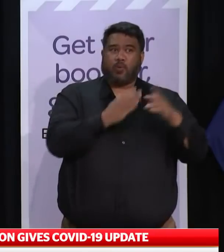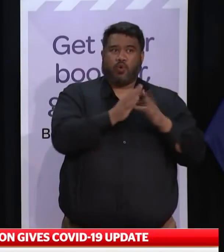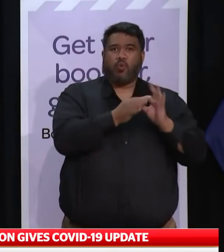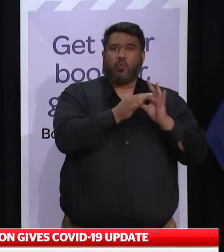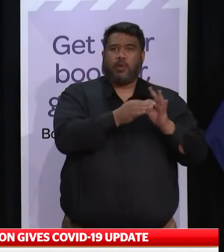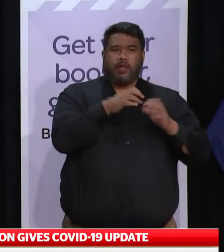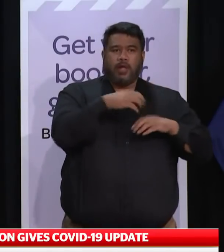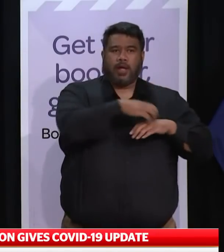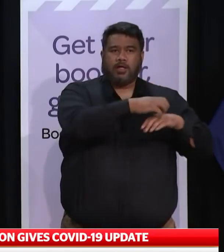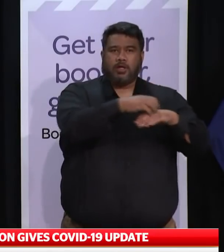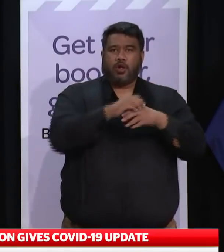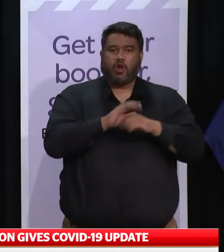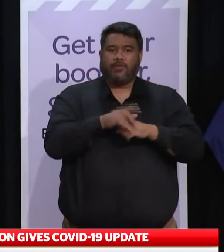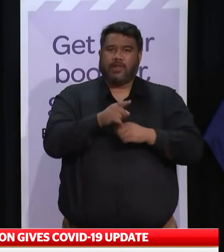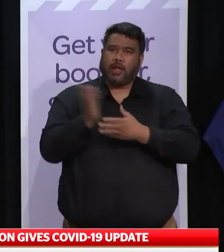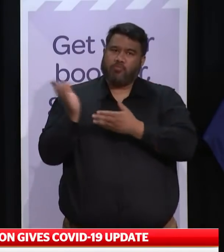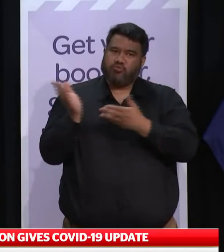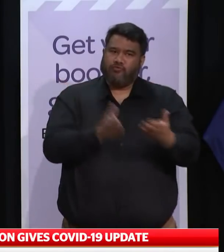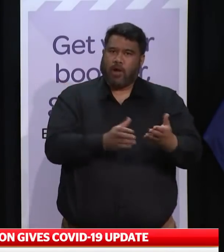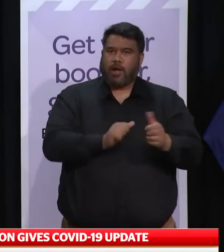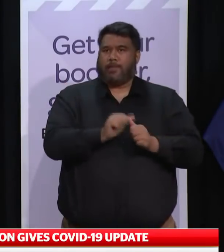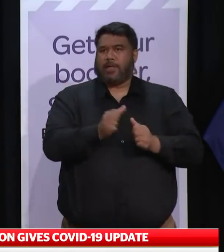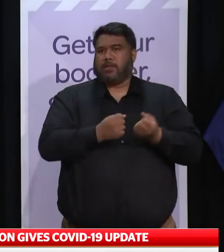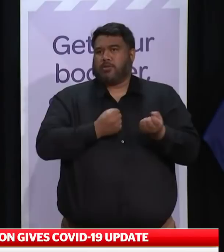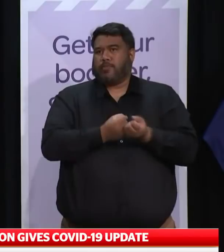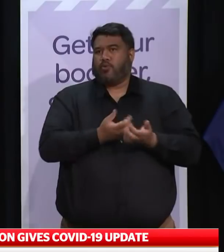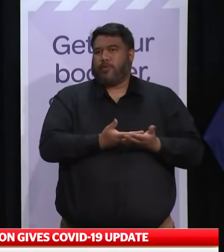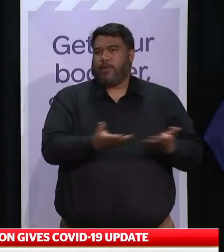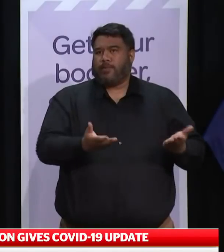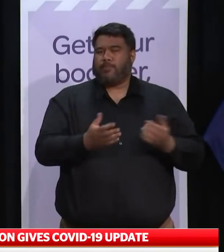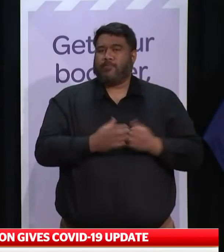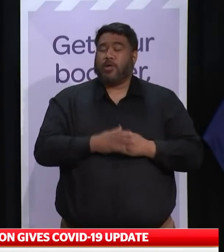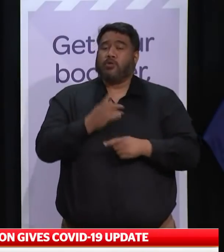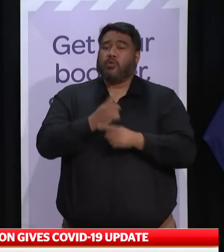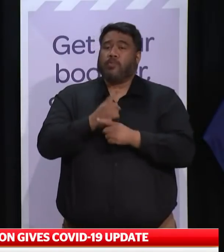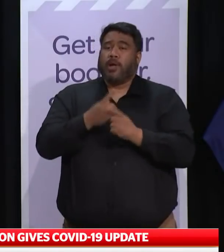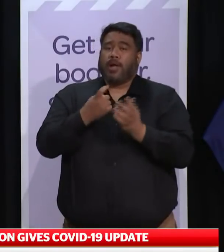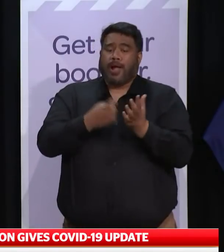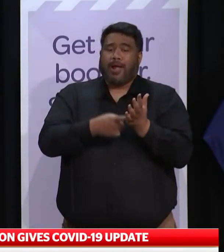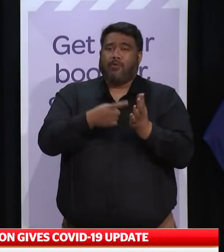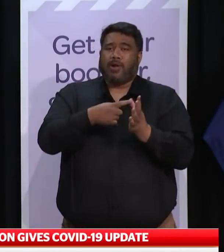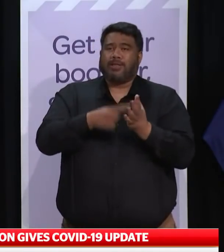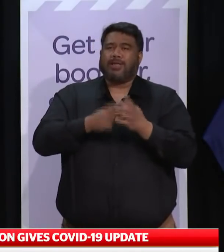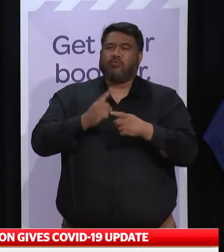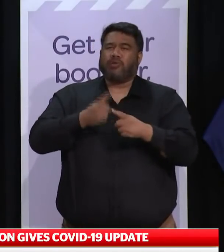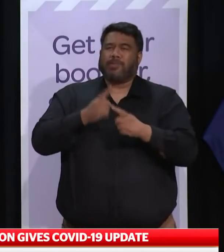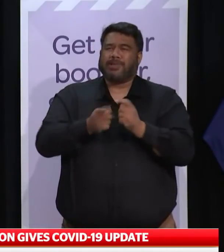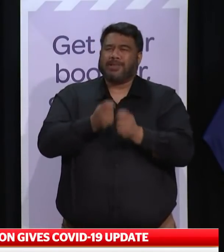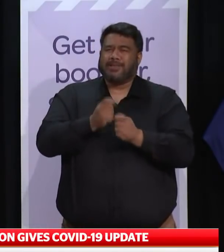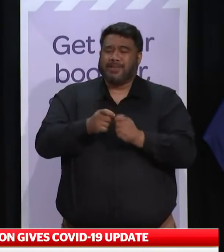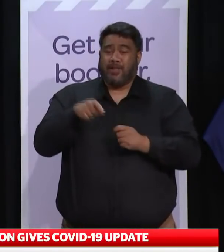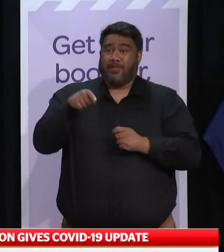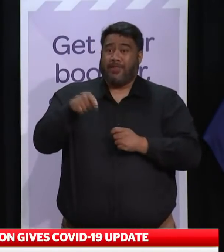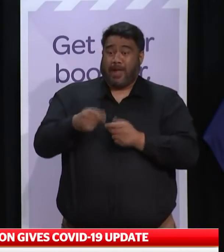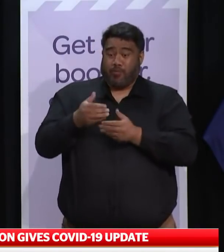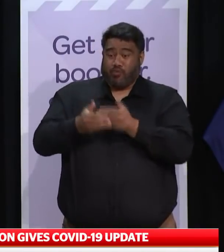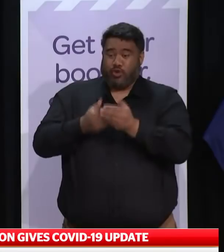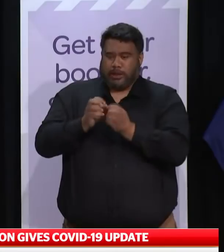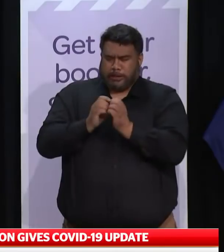at the moment how we can best provide that support. On the matter of rapid antigen testing, we're working through that process at the